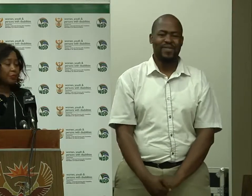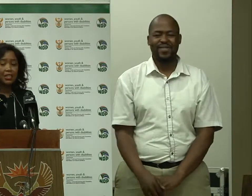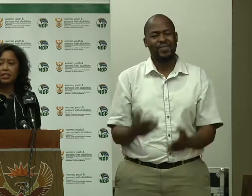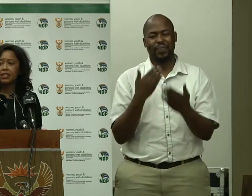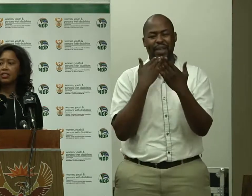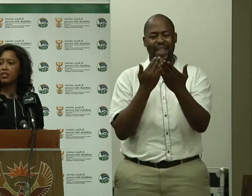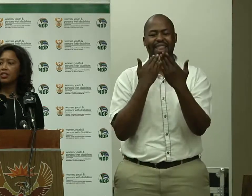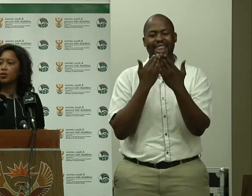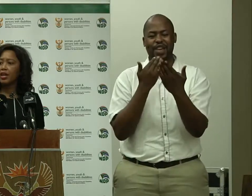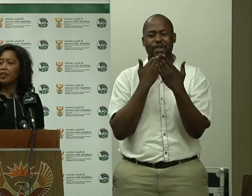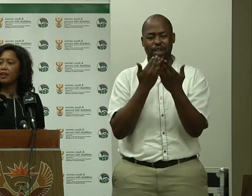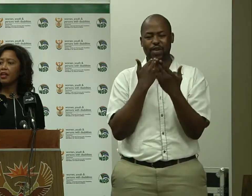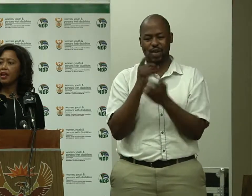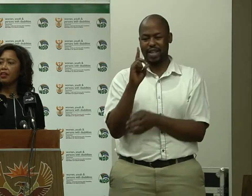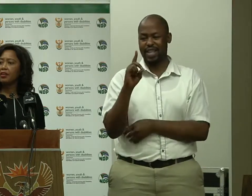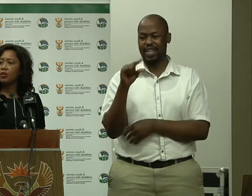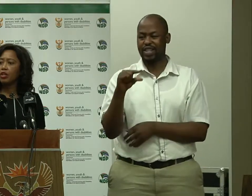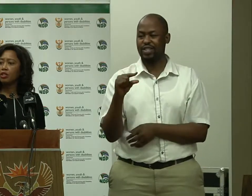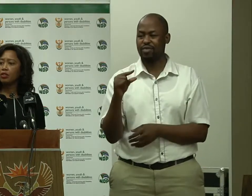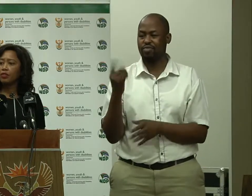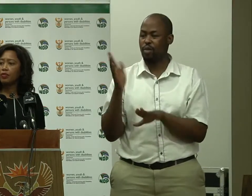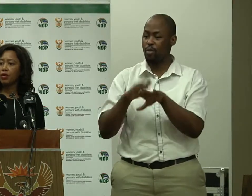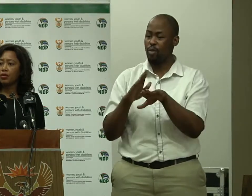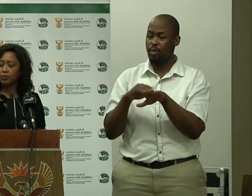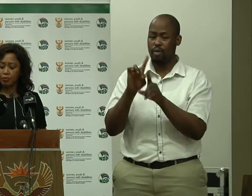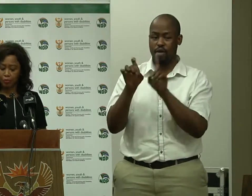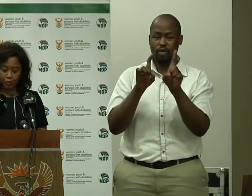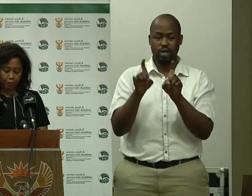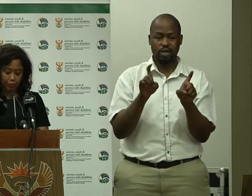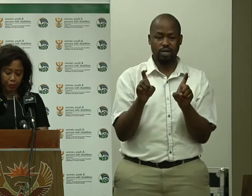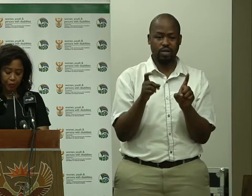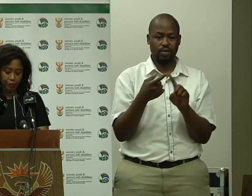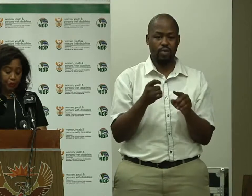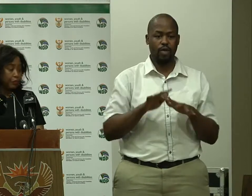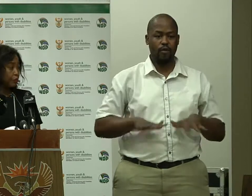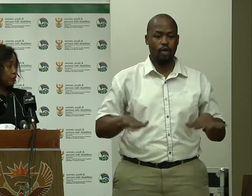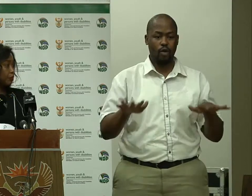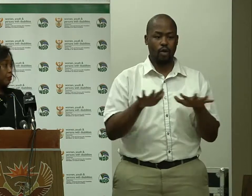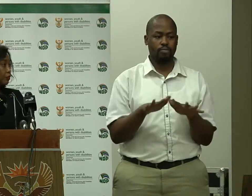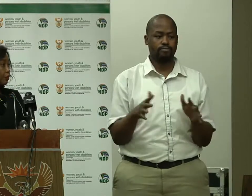Thank you very much, DG. Do we have any other question on the floor?